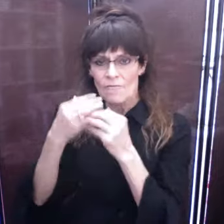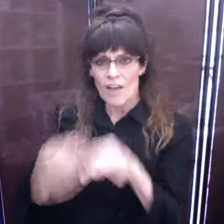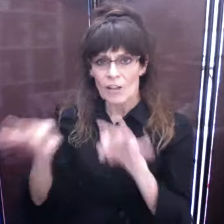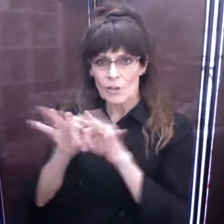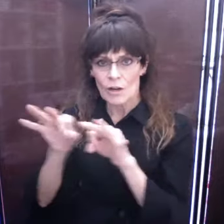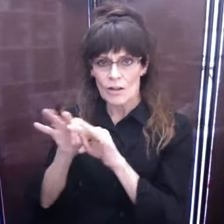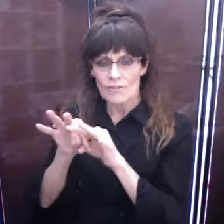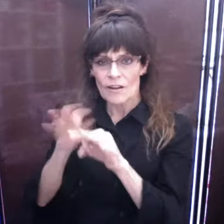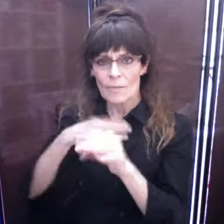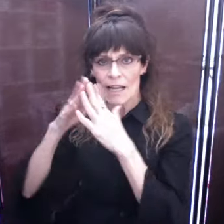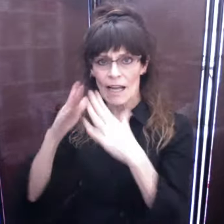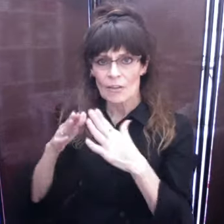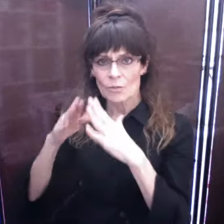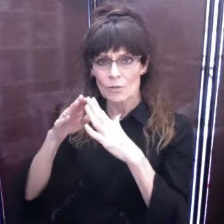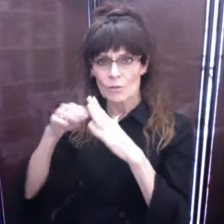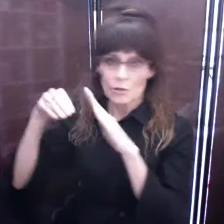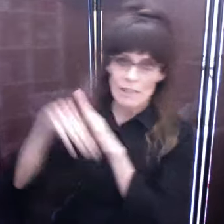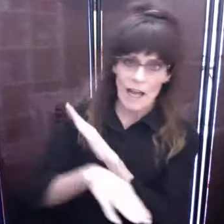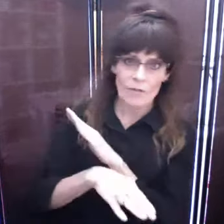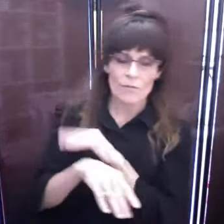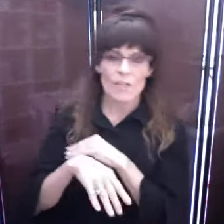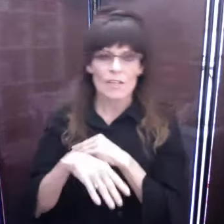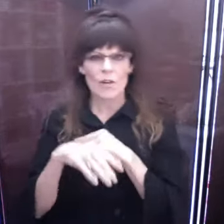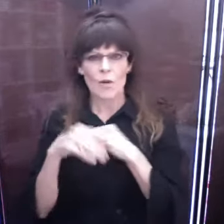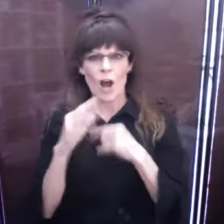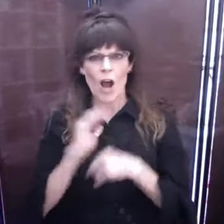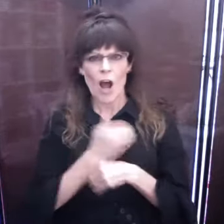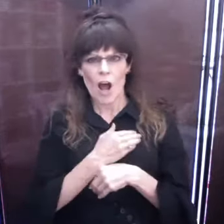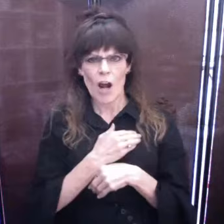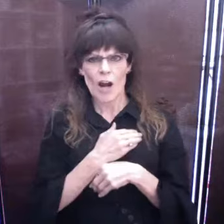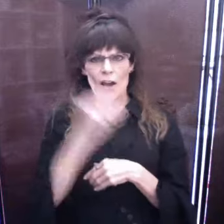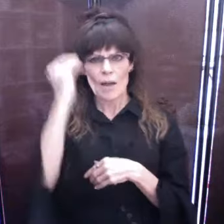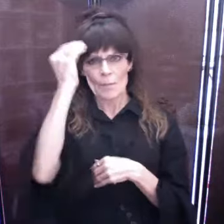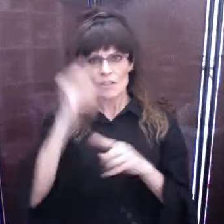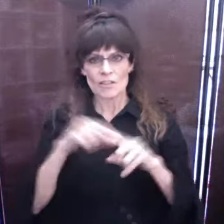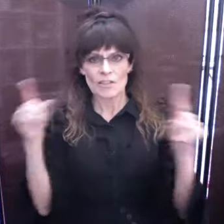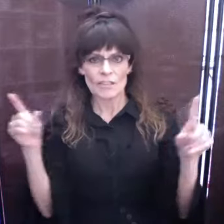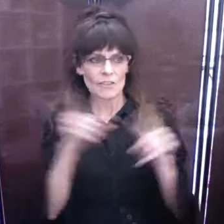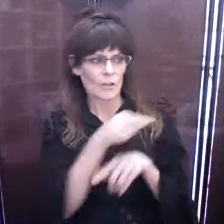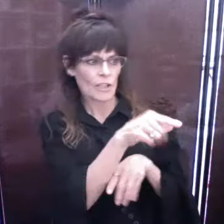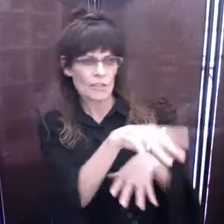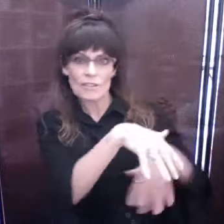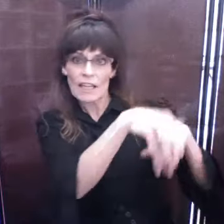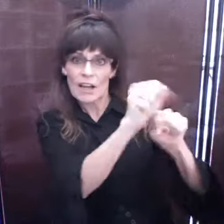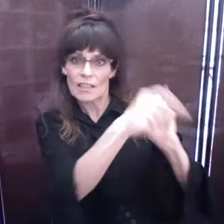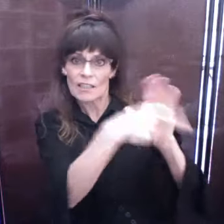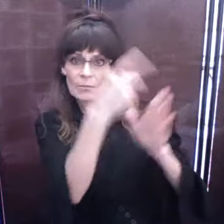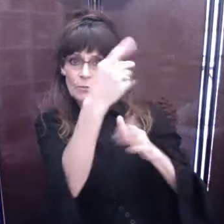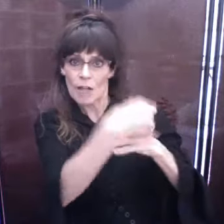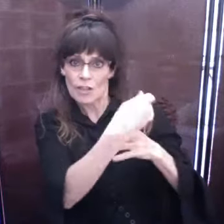it is we're doing. But the deal is if Mark and I both take this project on and we're working with our son, we're laying tile, the end result is